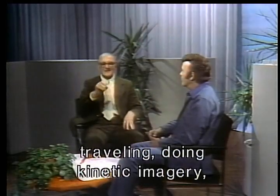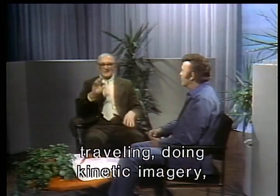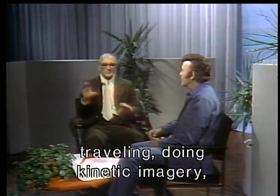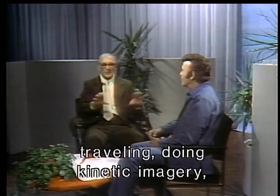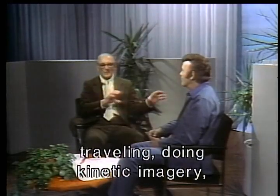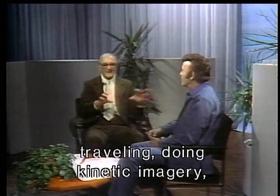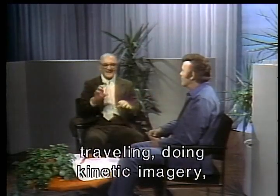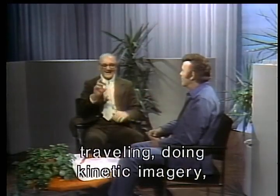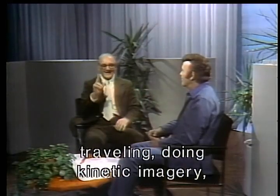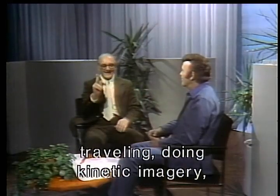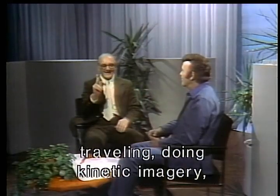doing